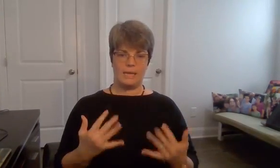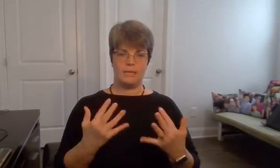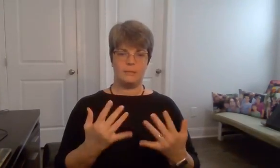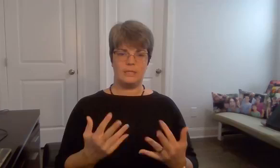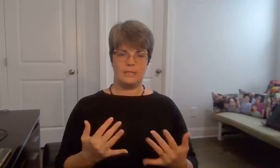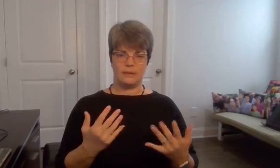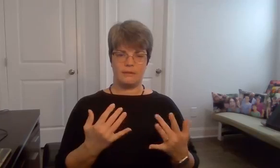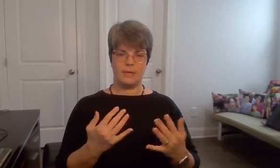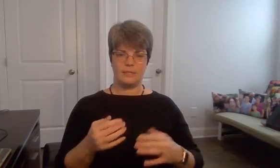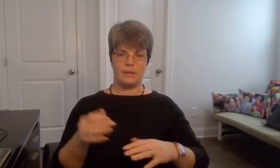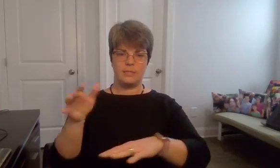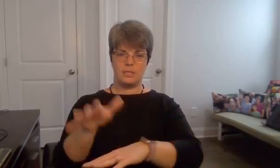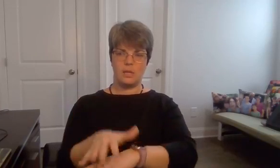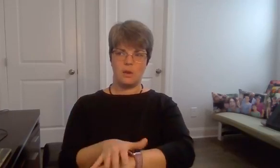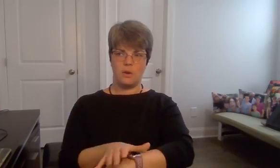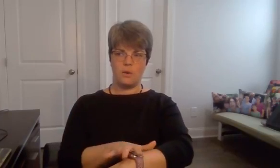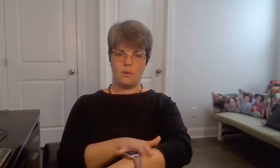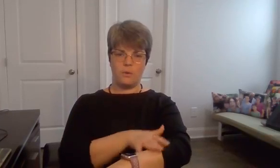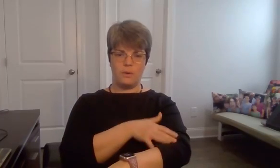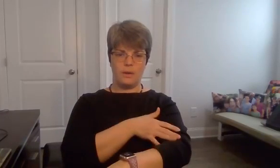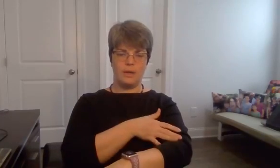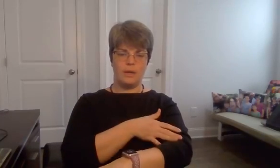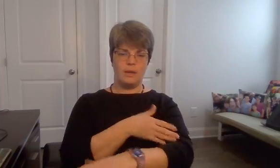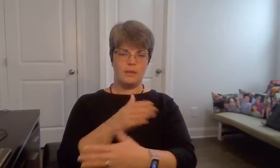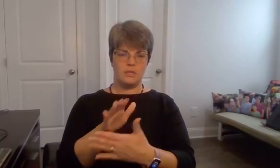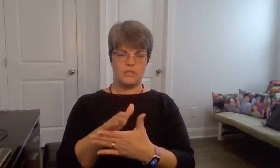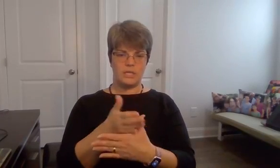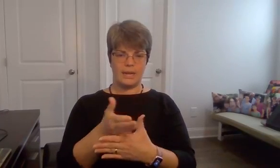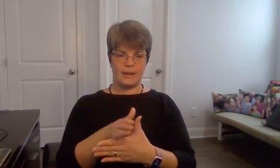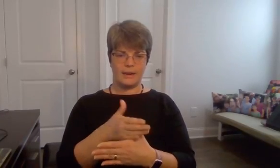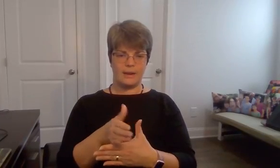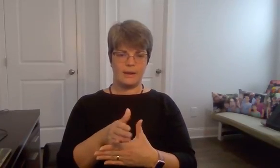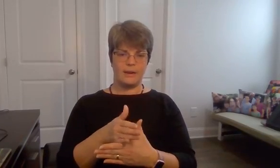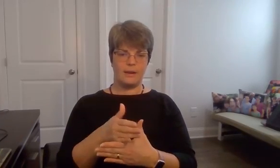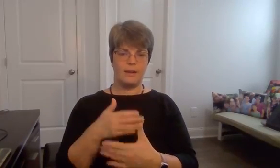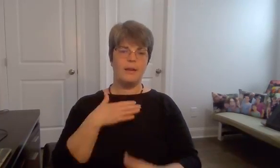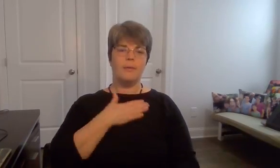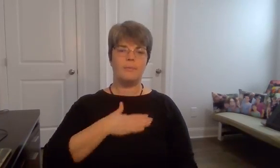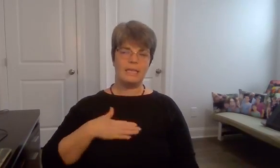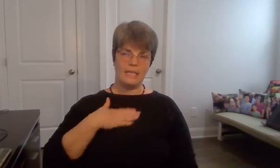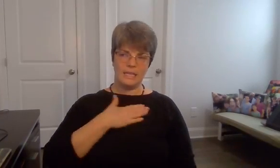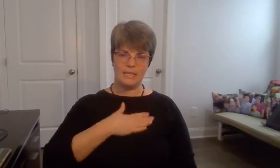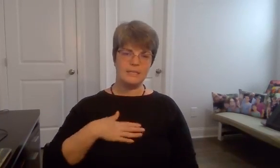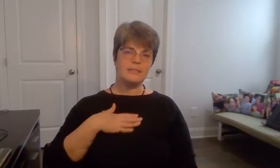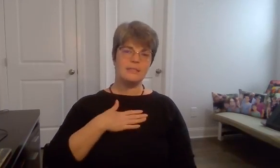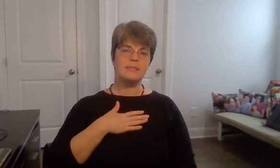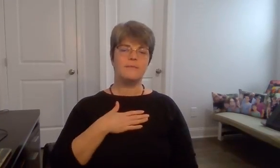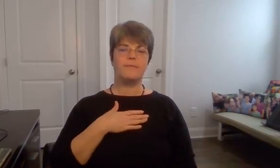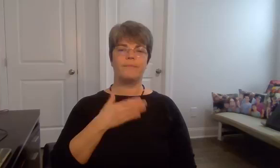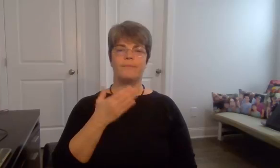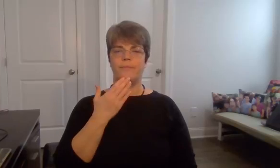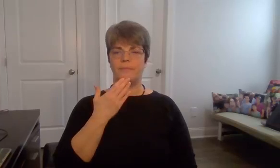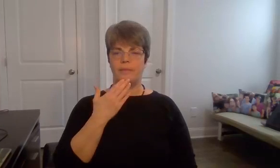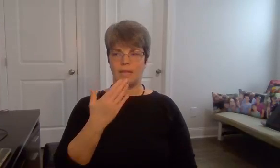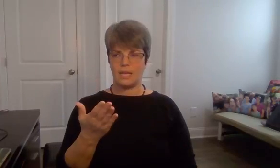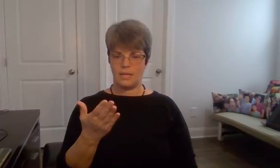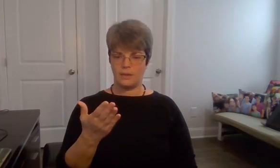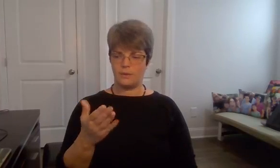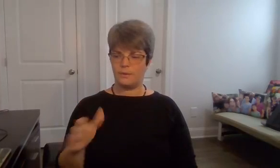wait, we did these already, sorry, slow, share, please, thank